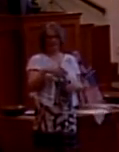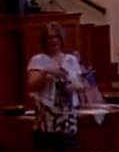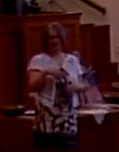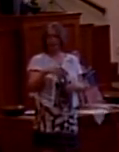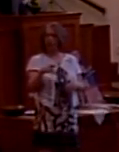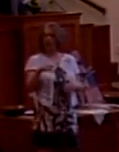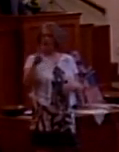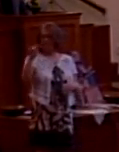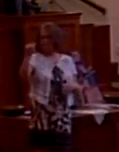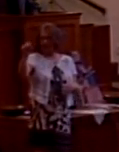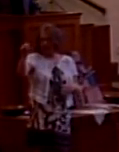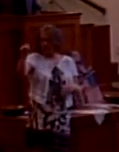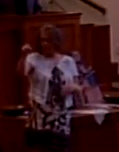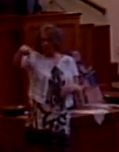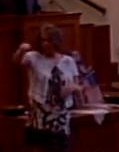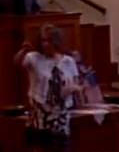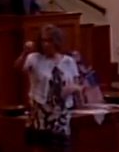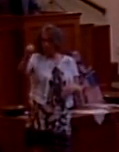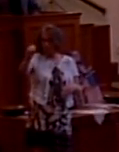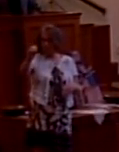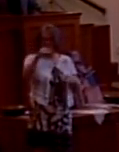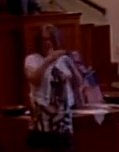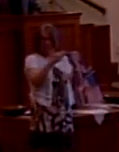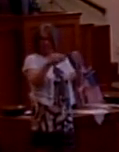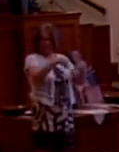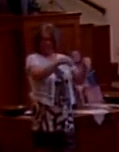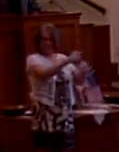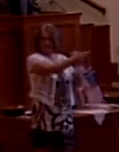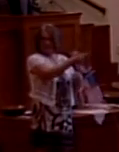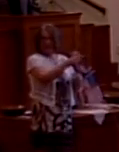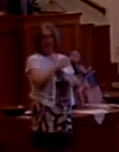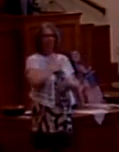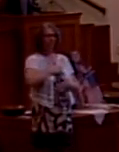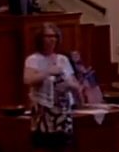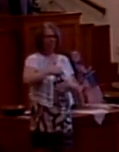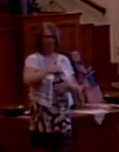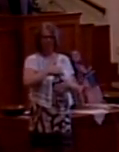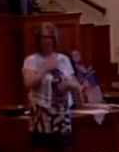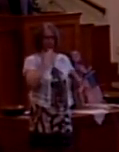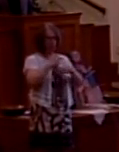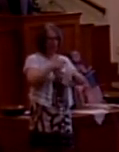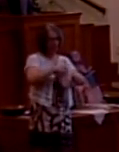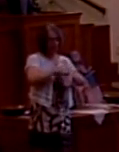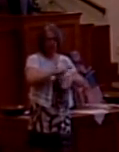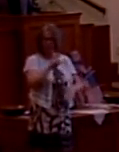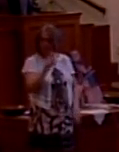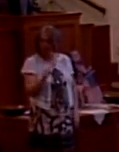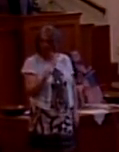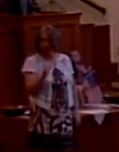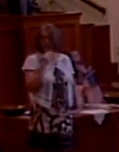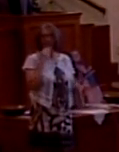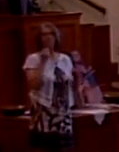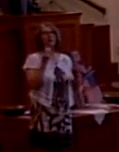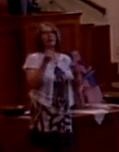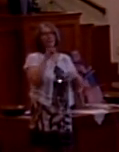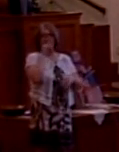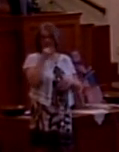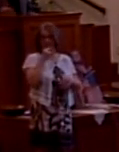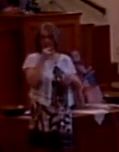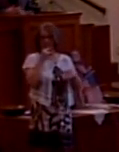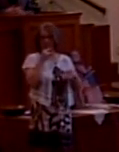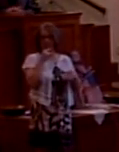Bass Pro Pyramid there. And we enjoyed ourselves and had a lot of great time on the bus. And many kids were thankful that they got to leave. It was